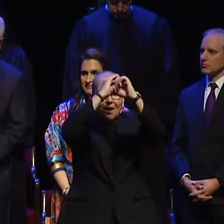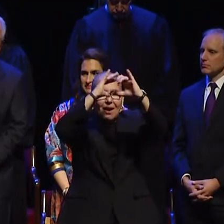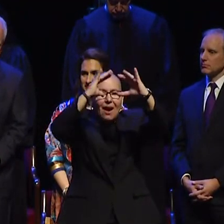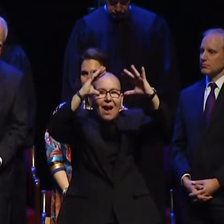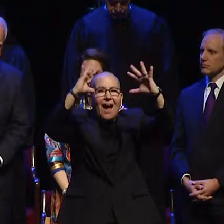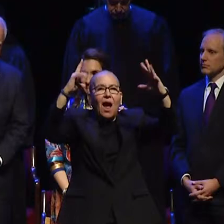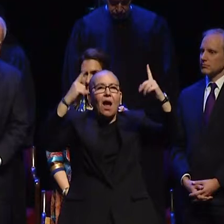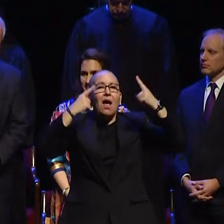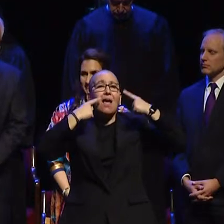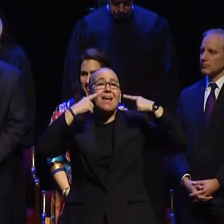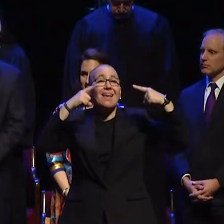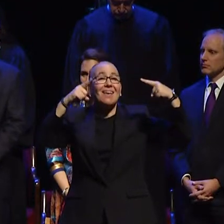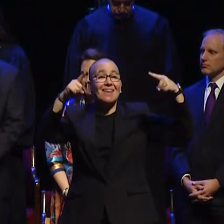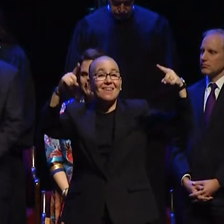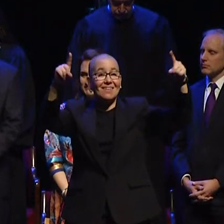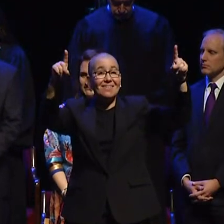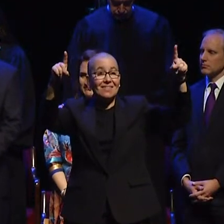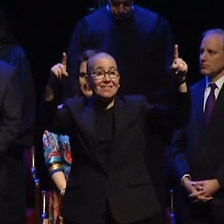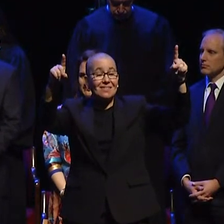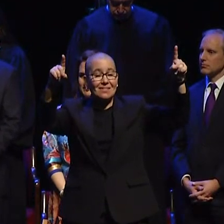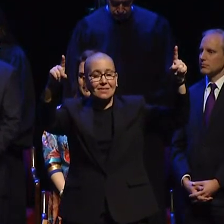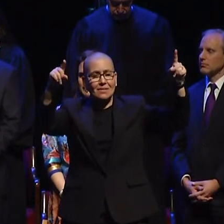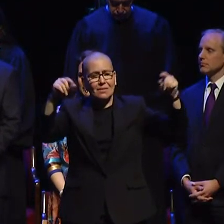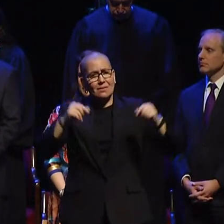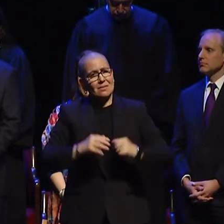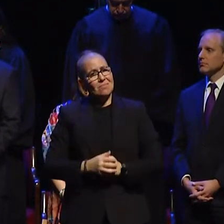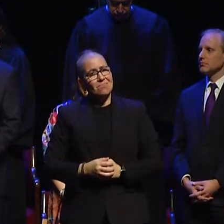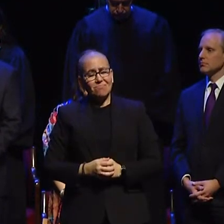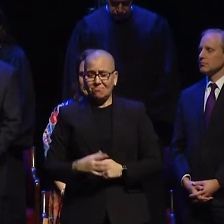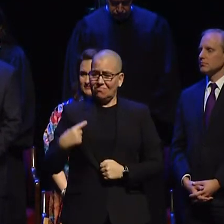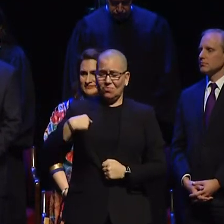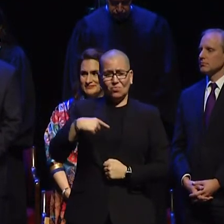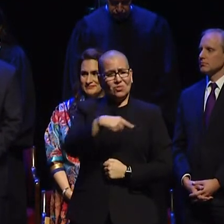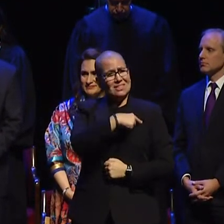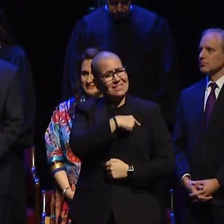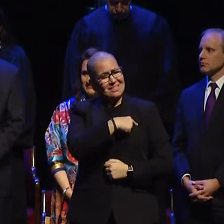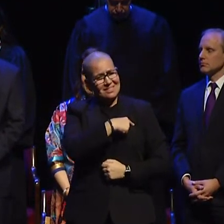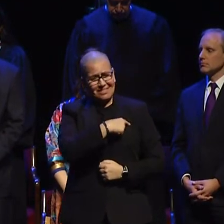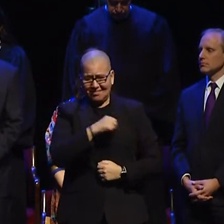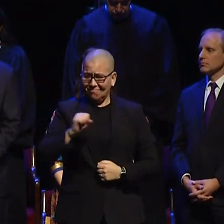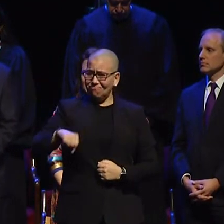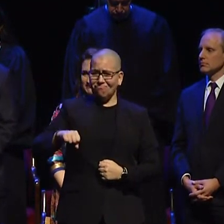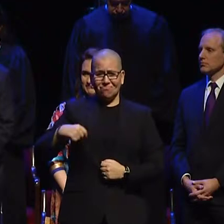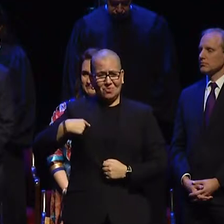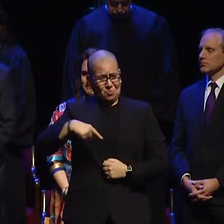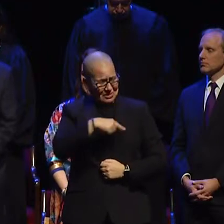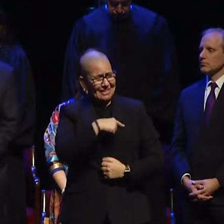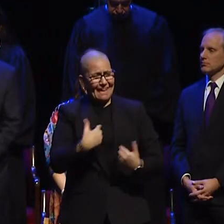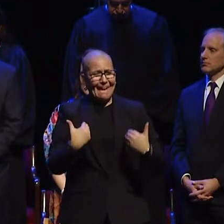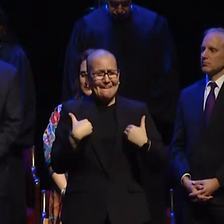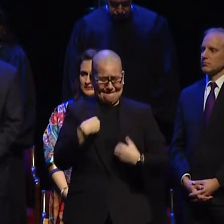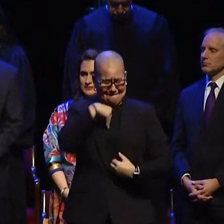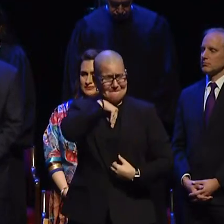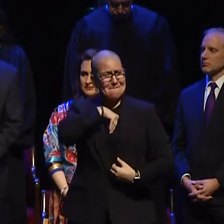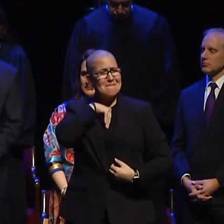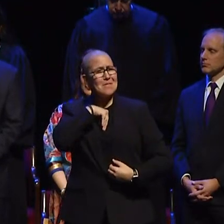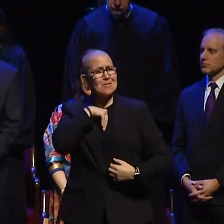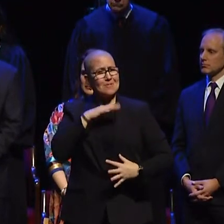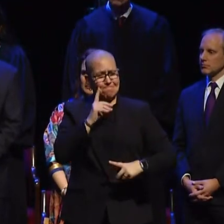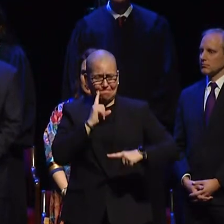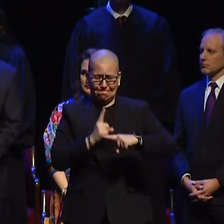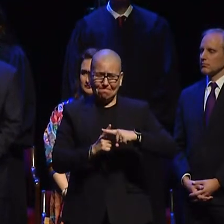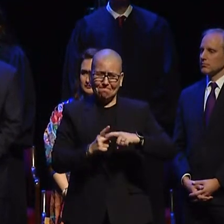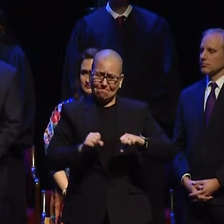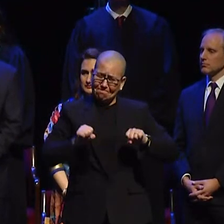last. For we do have what it takes, a profound longing